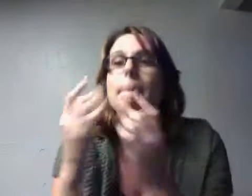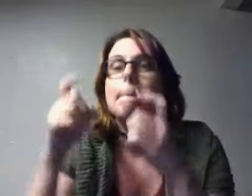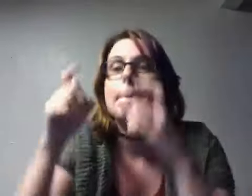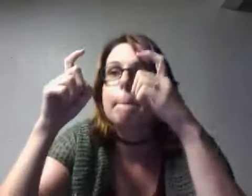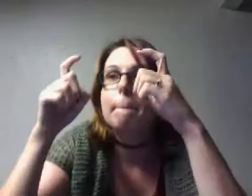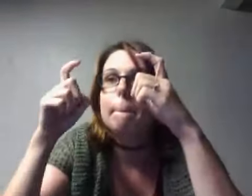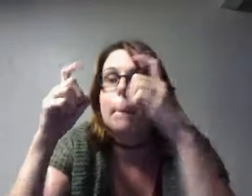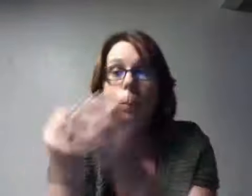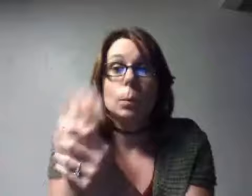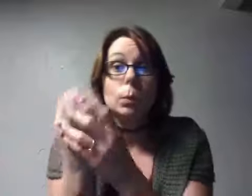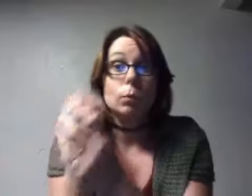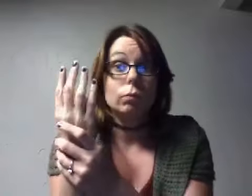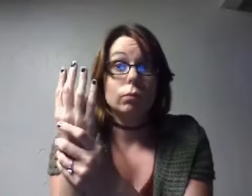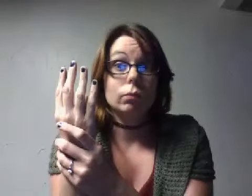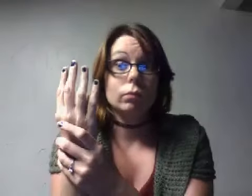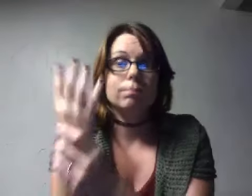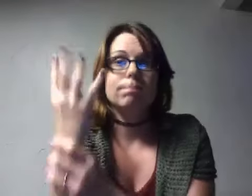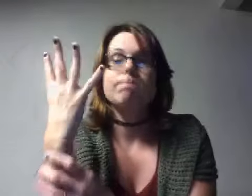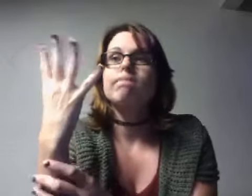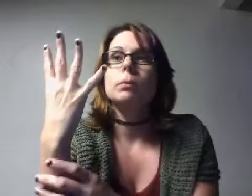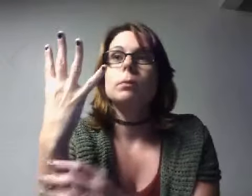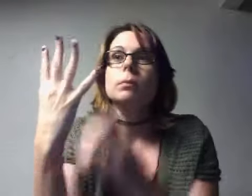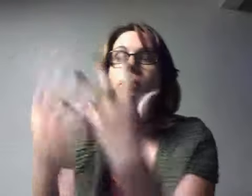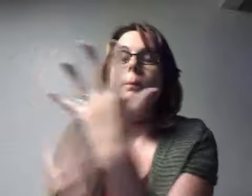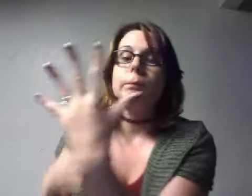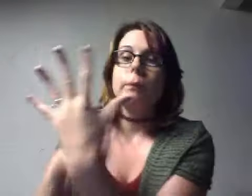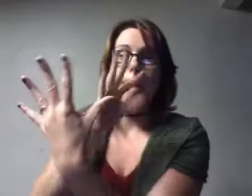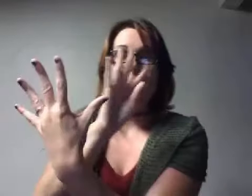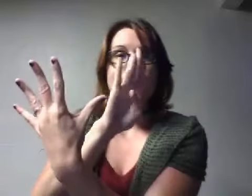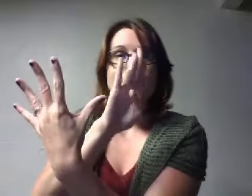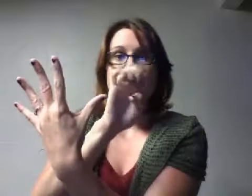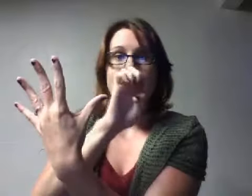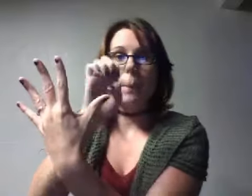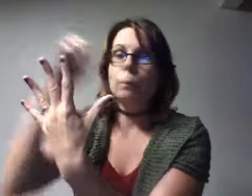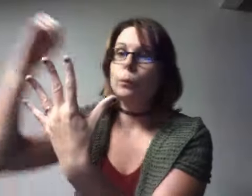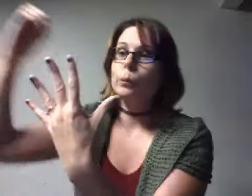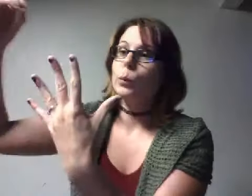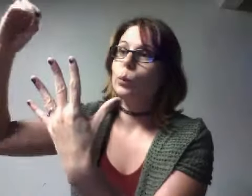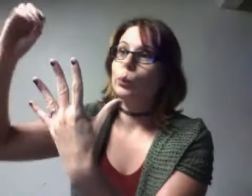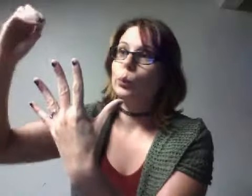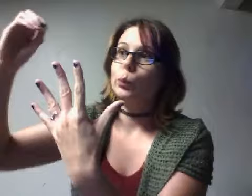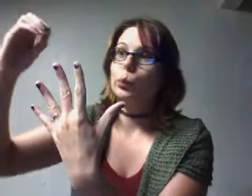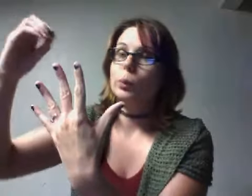these sunflowers that we had. We had these huge sunflowers in his backyard. So he would wait, and as the bee was hovering over